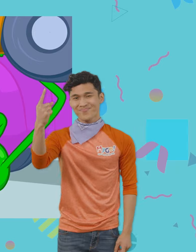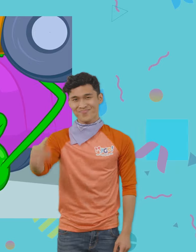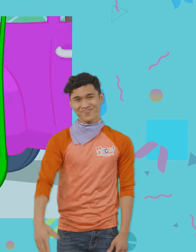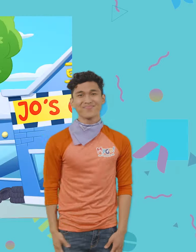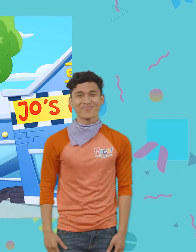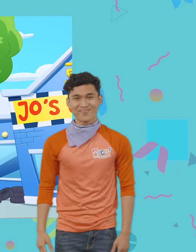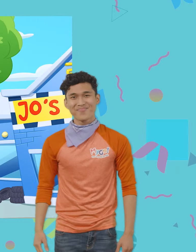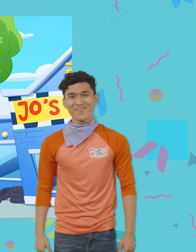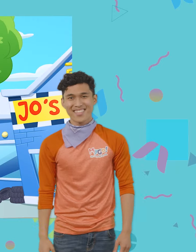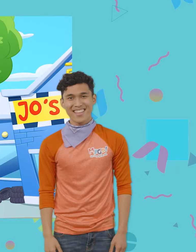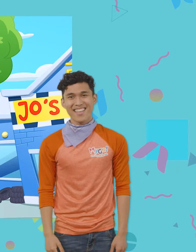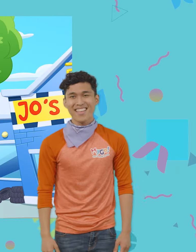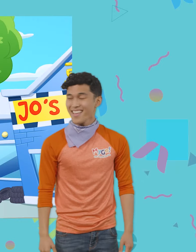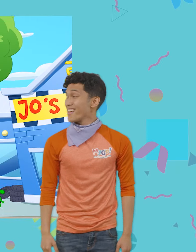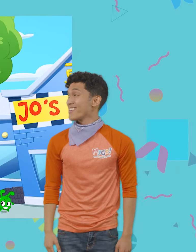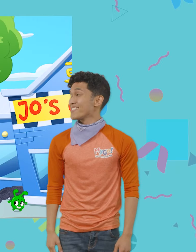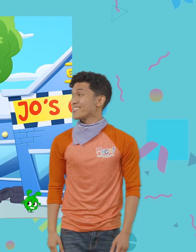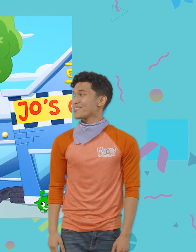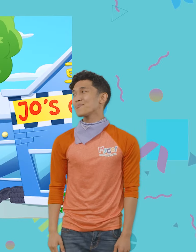Orphle.